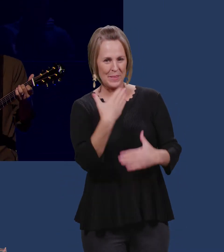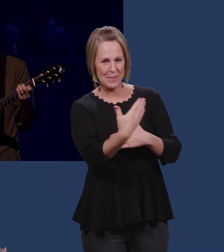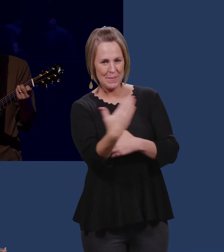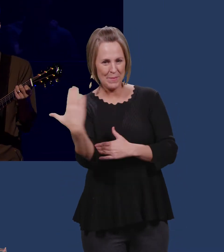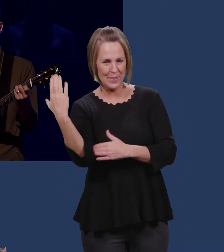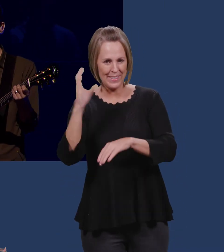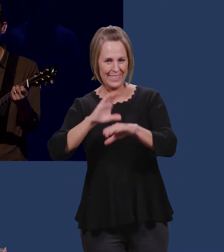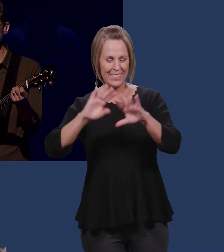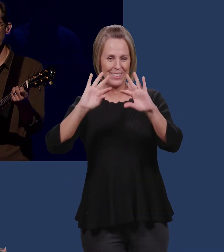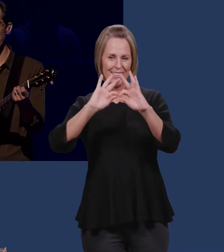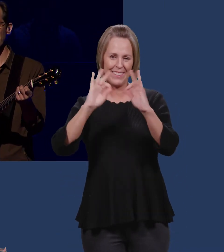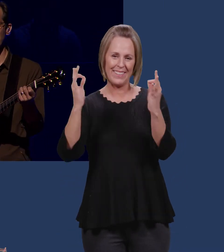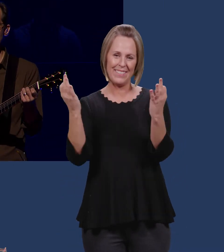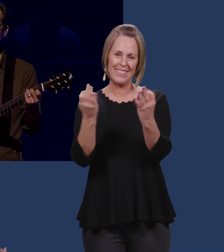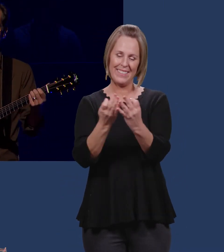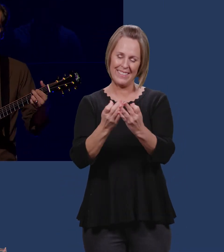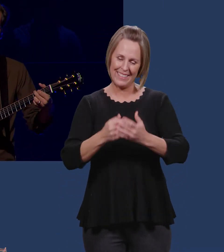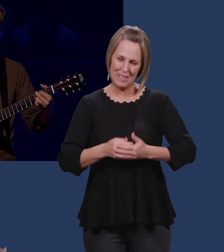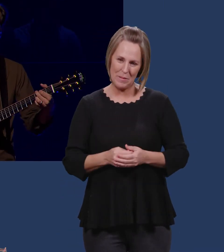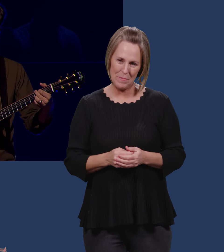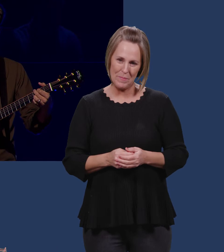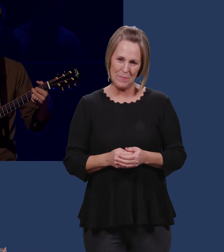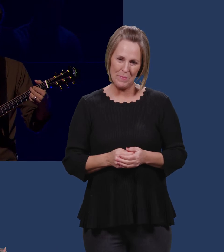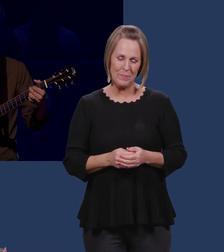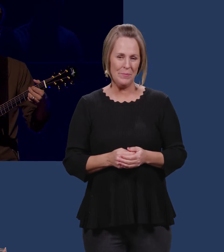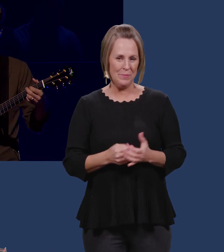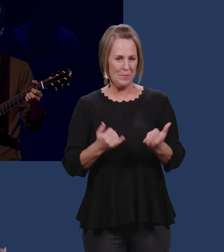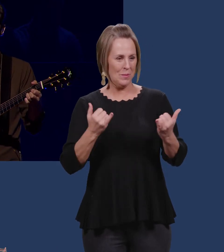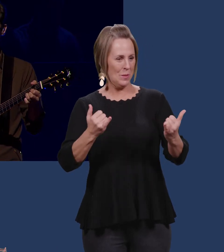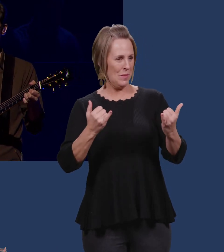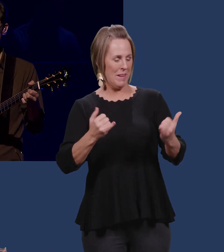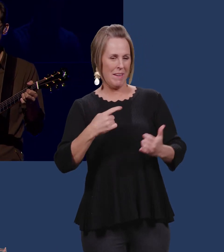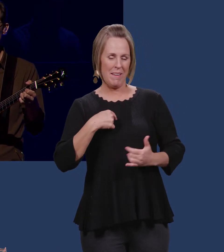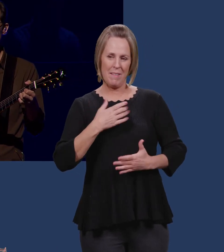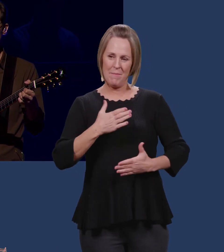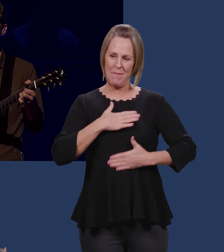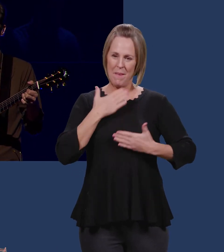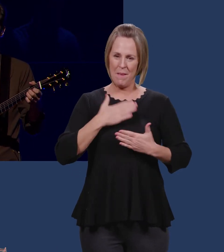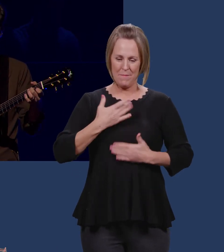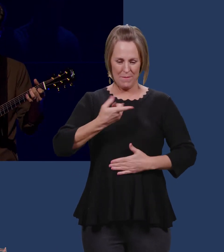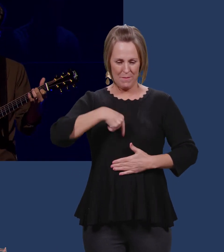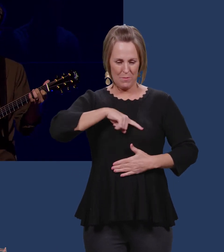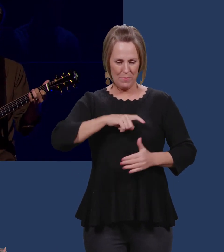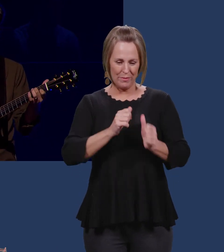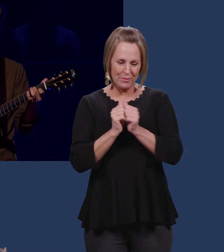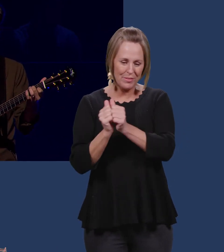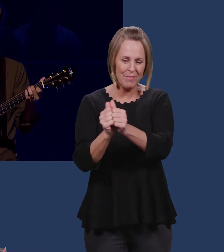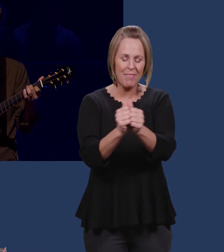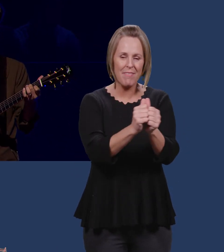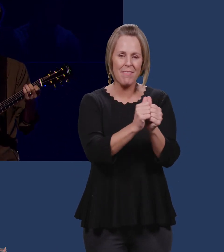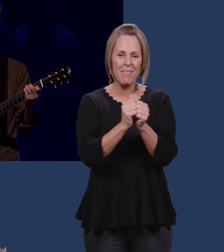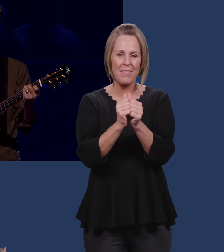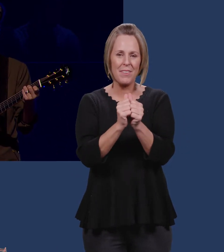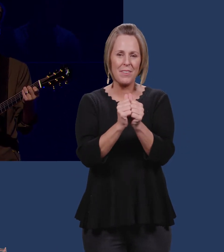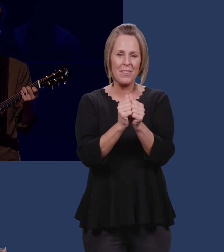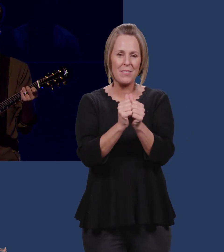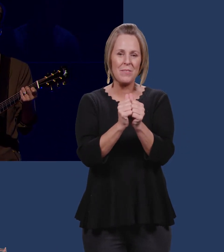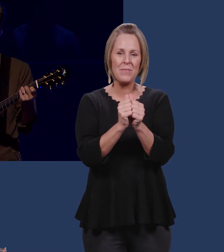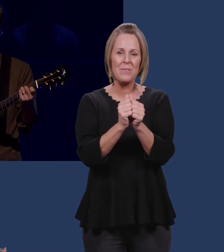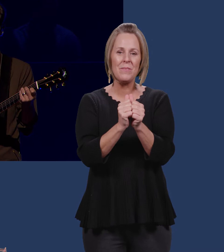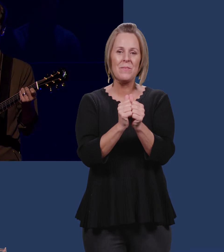Good morning, church. We're so thankful to be together with you in the sanctuary of the Holy